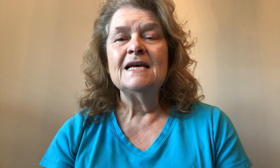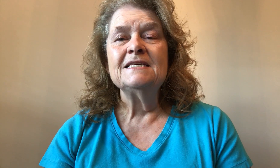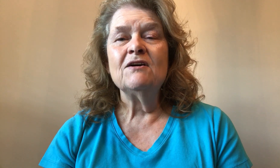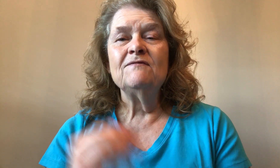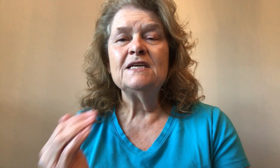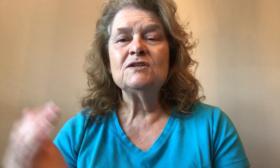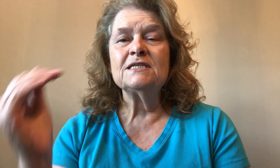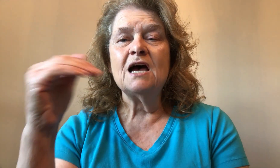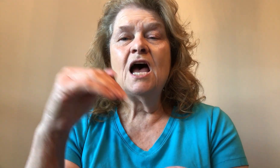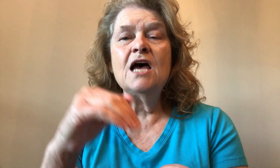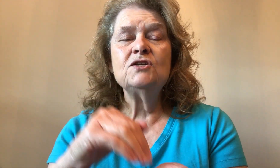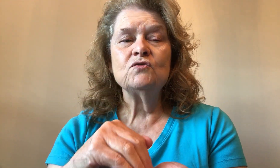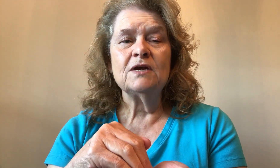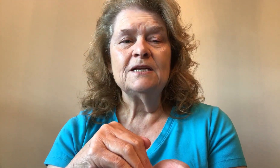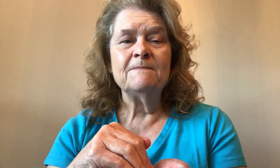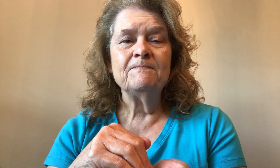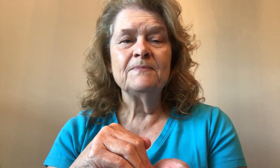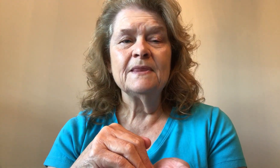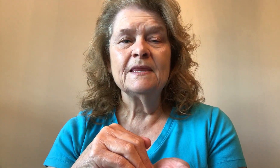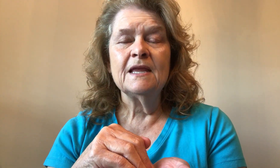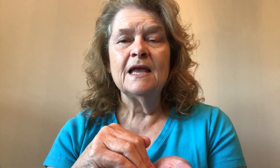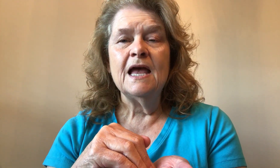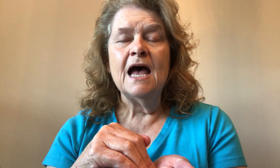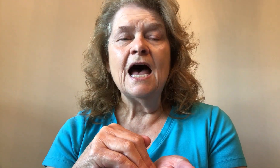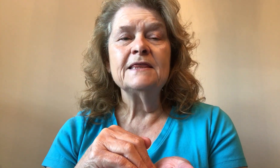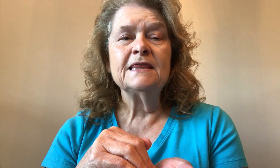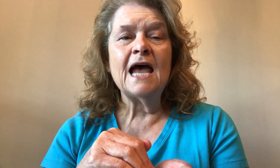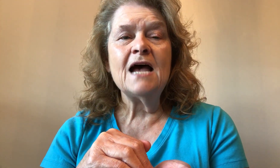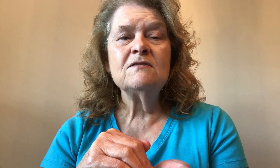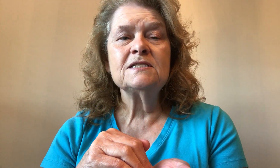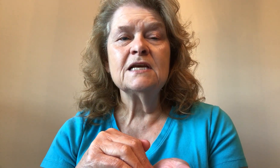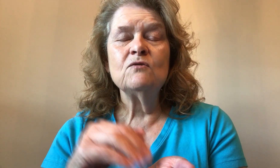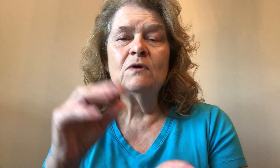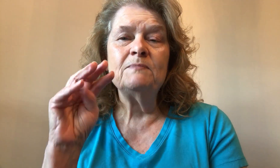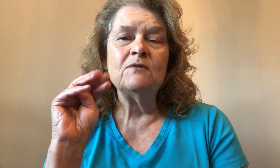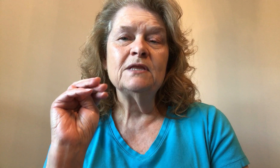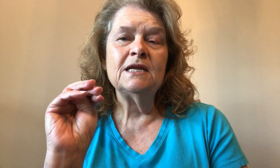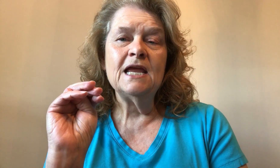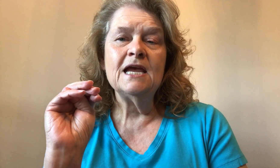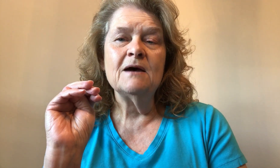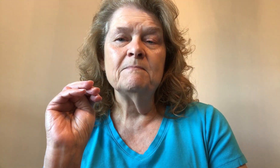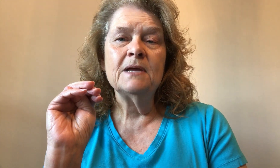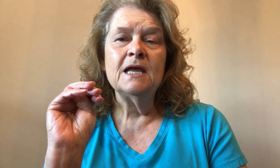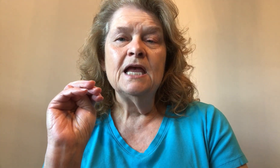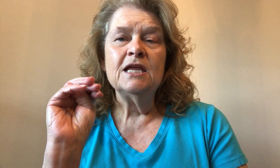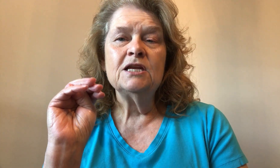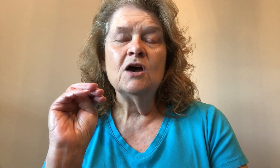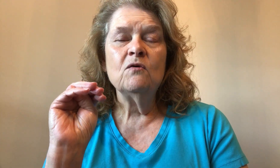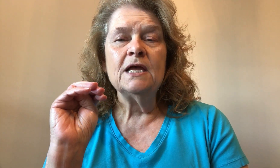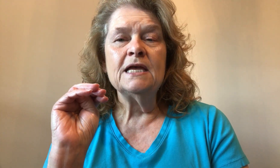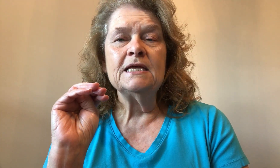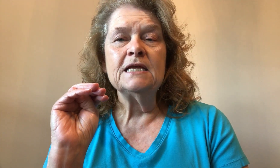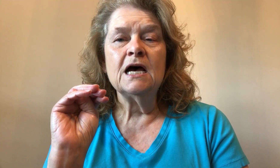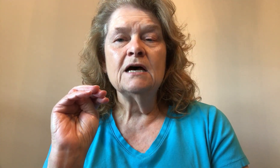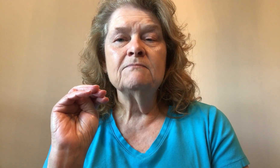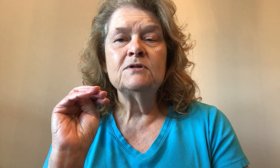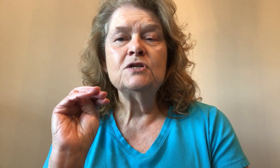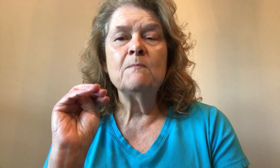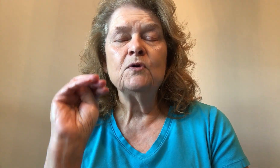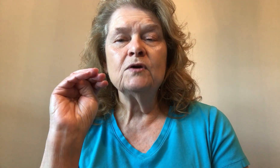So if this was 100, 1,000 would be with an M. You know, in